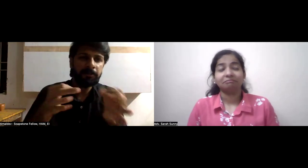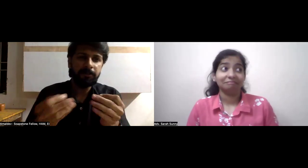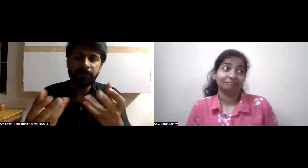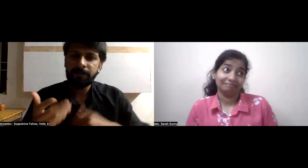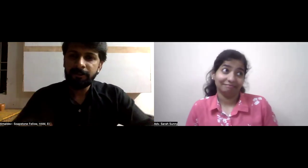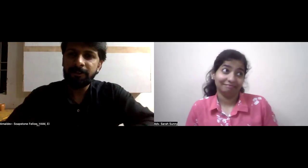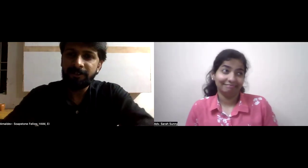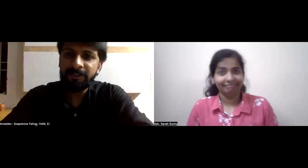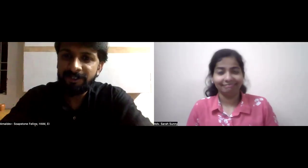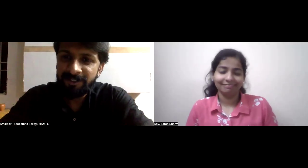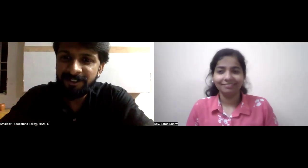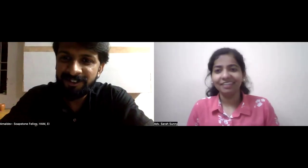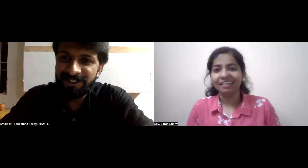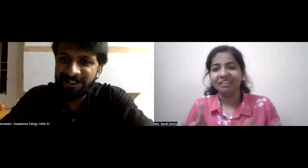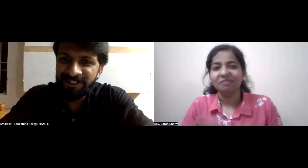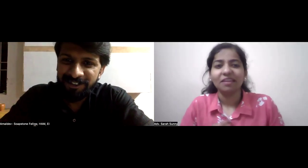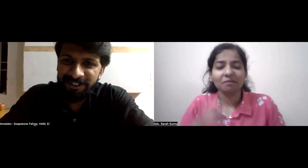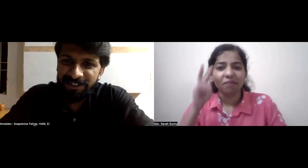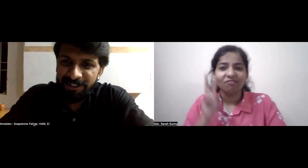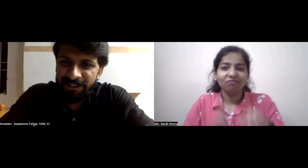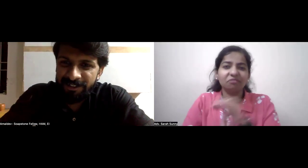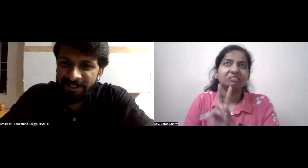think that technology would enhance?